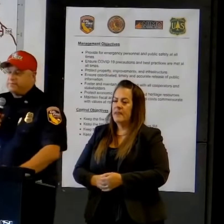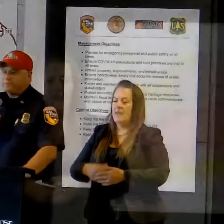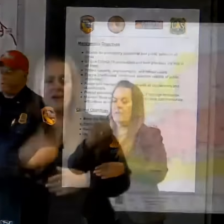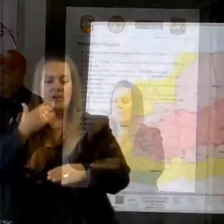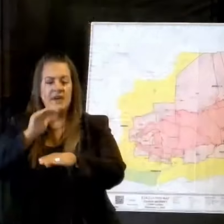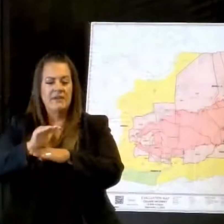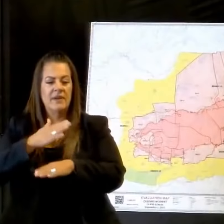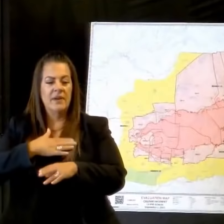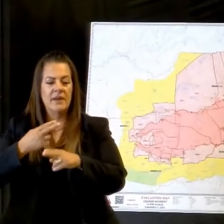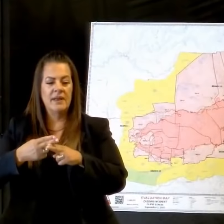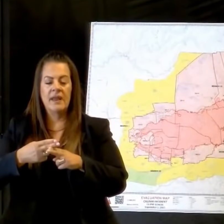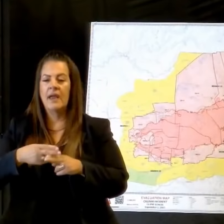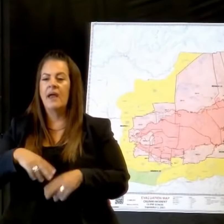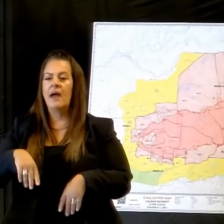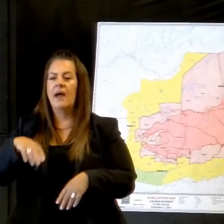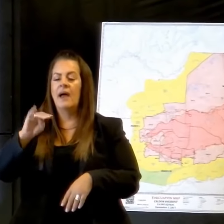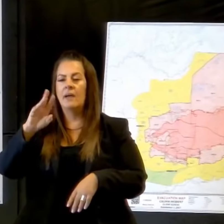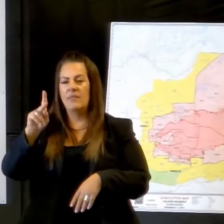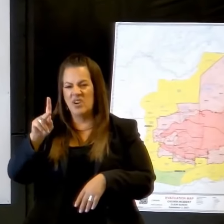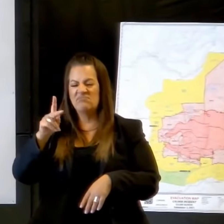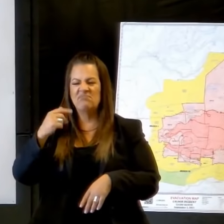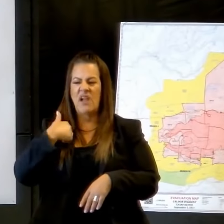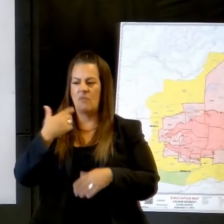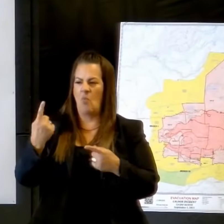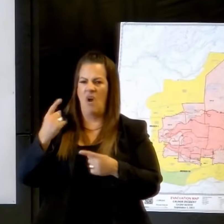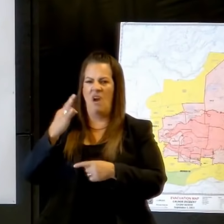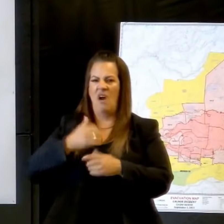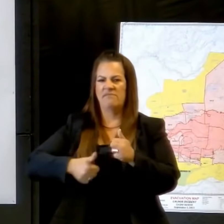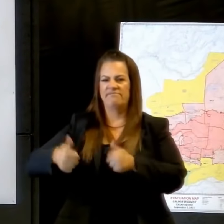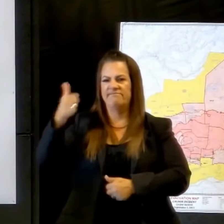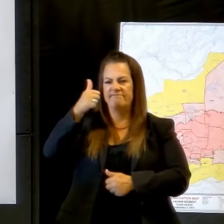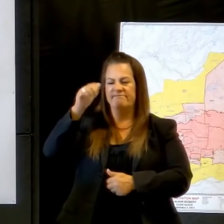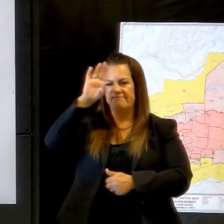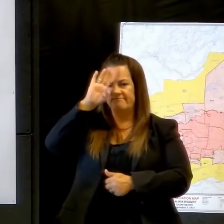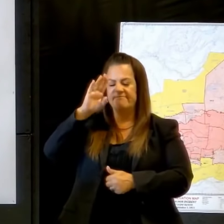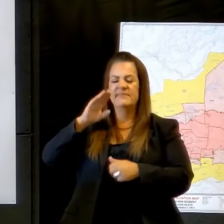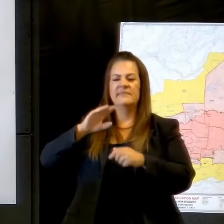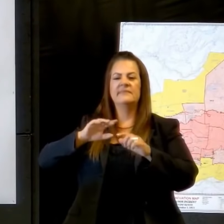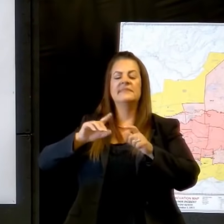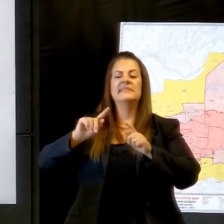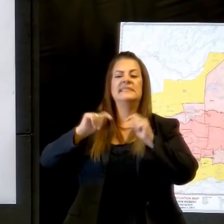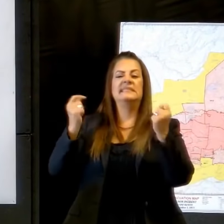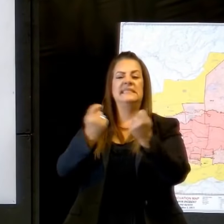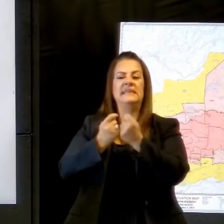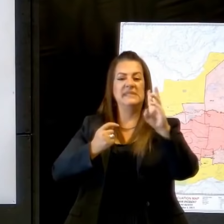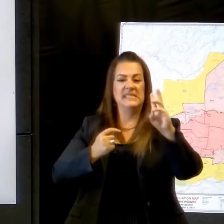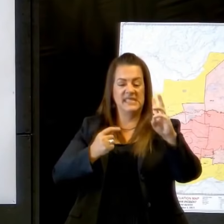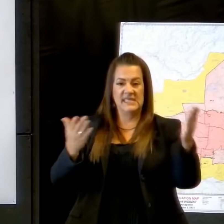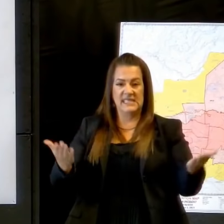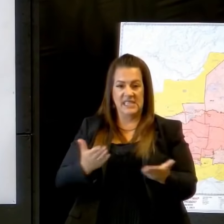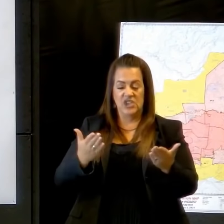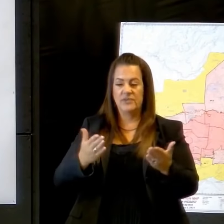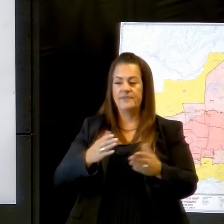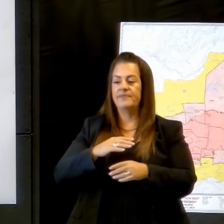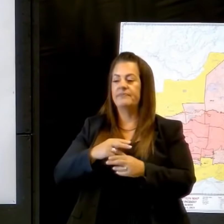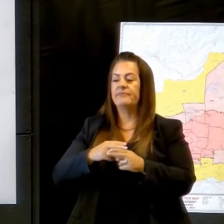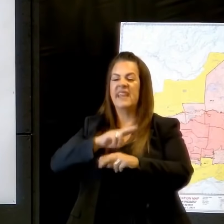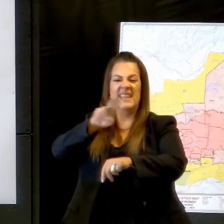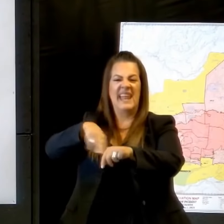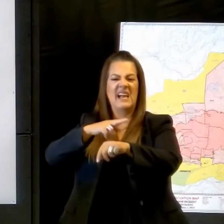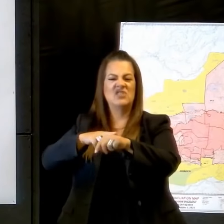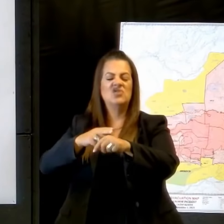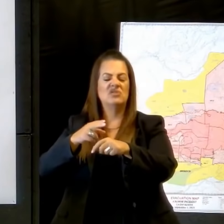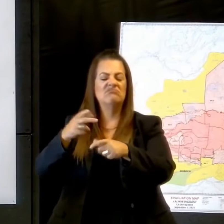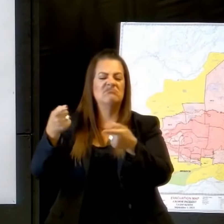Good evening. My name is Mike Marcucci, and I'm one of the Unified Incident Commanders representing CAL FIRE Incident Management Team 6, the National